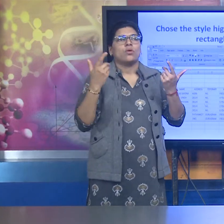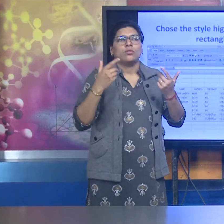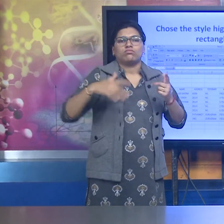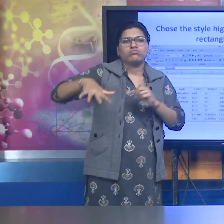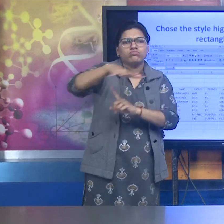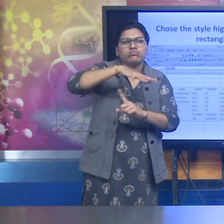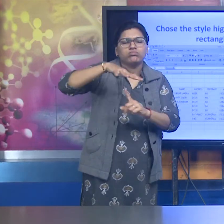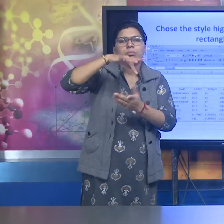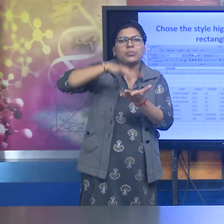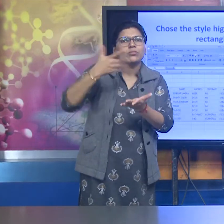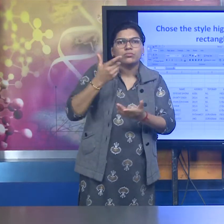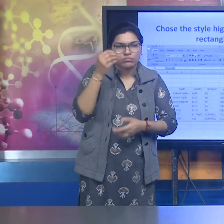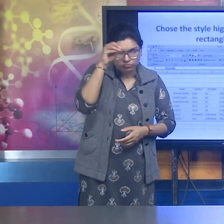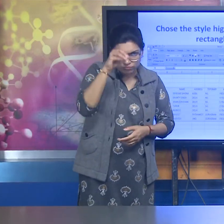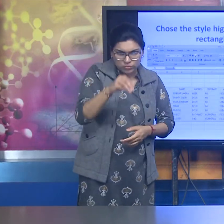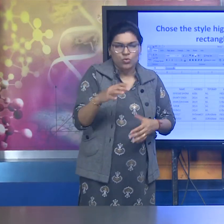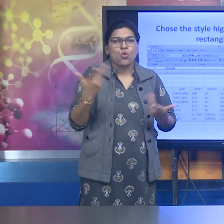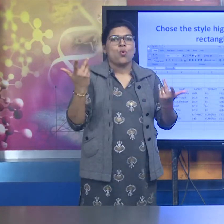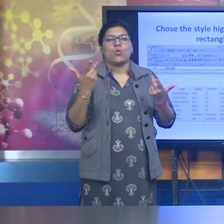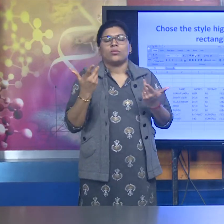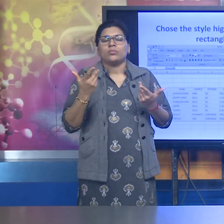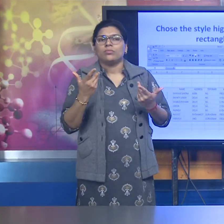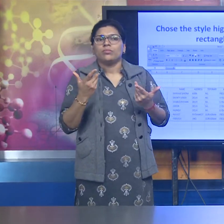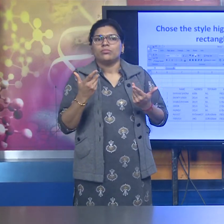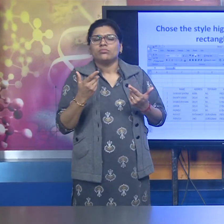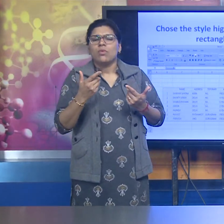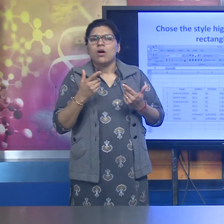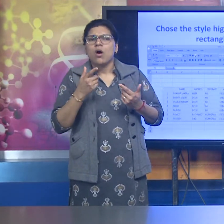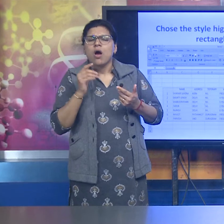person, address, age,